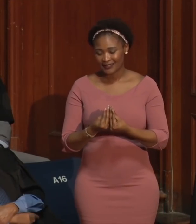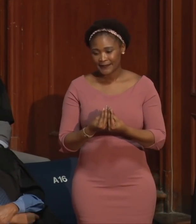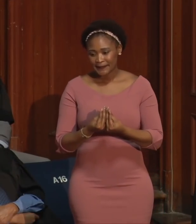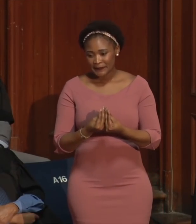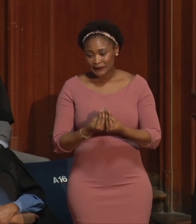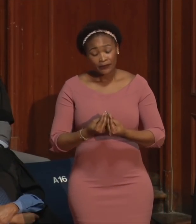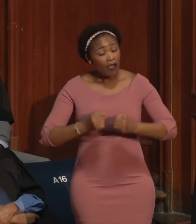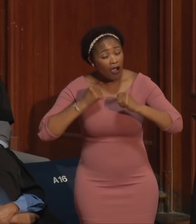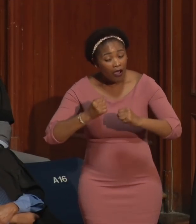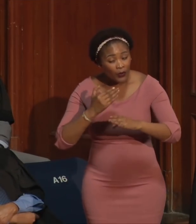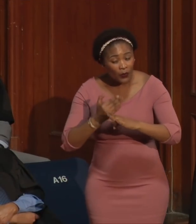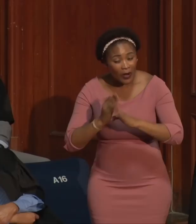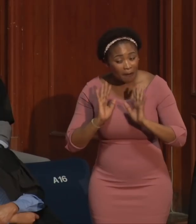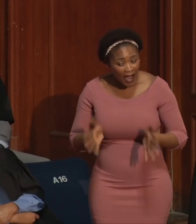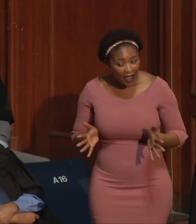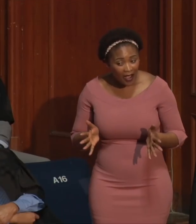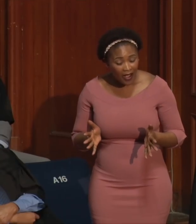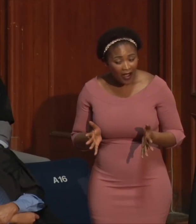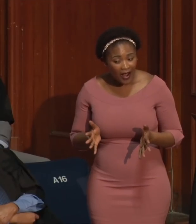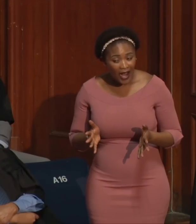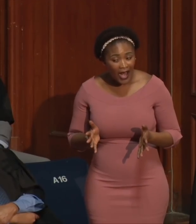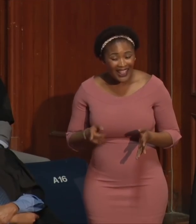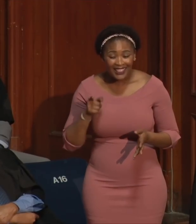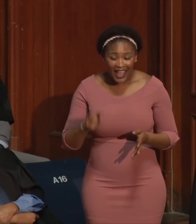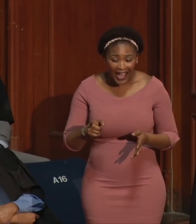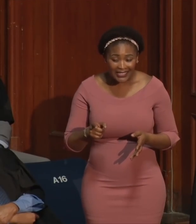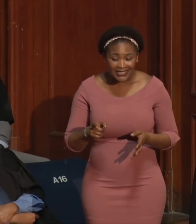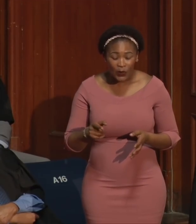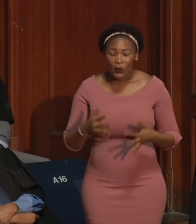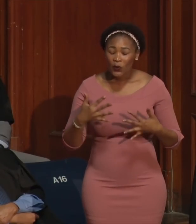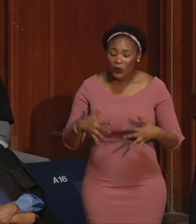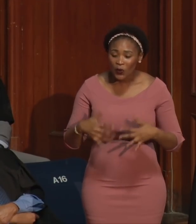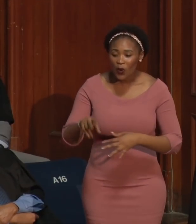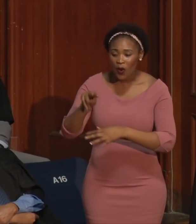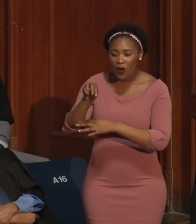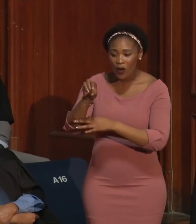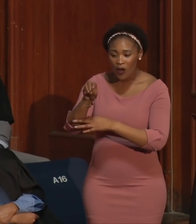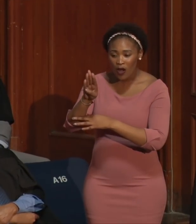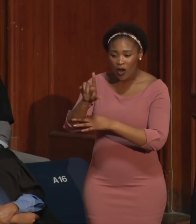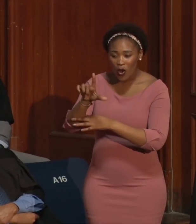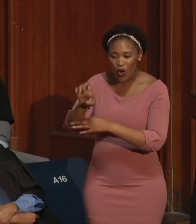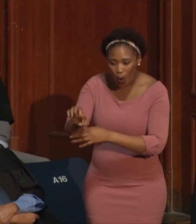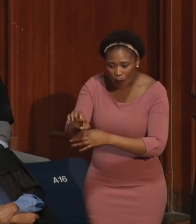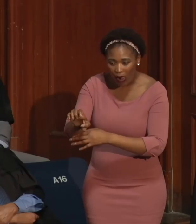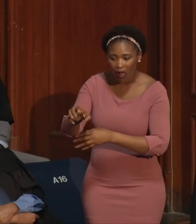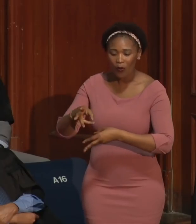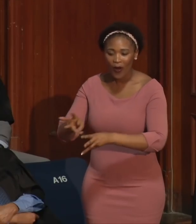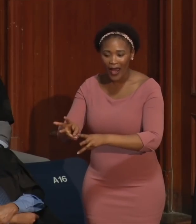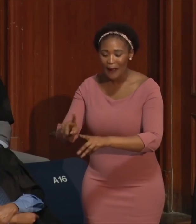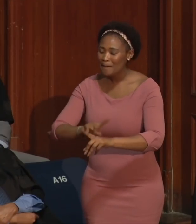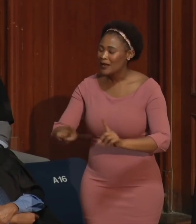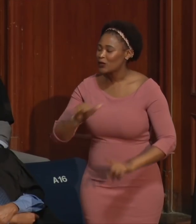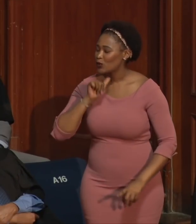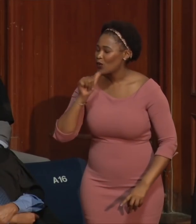Hard work alone is a noble part of that equation. but it is also not